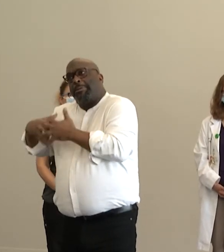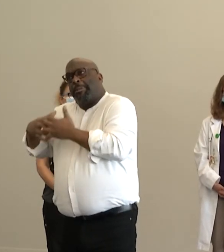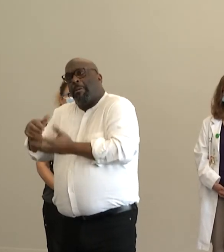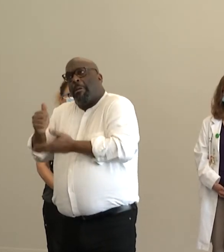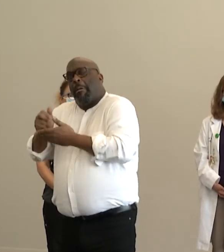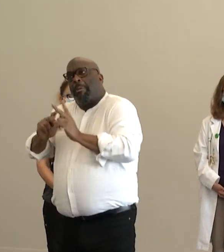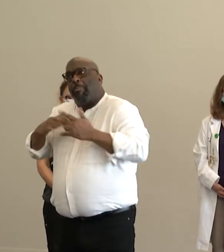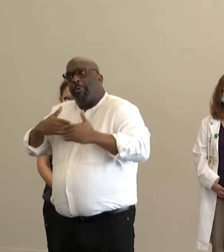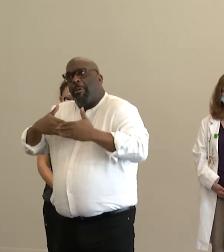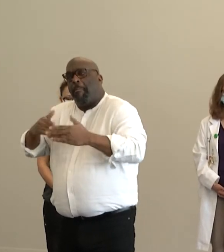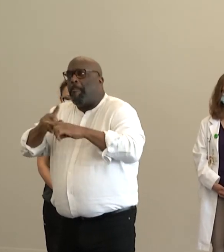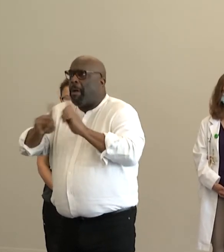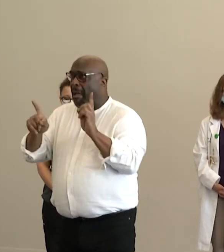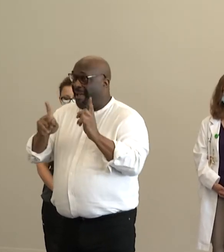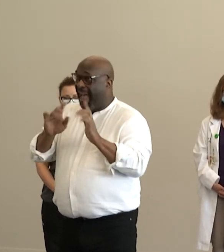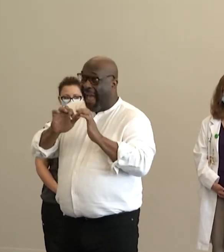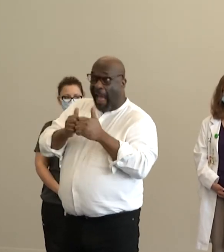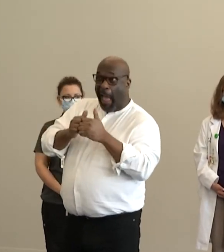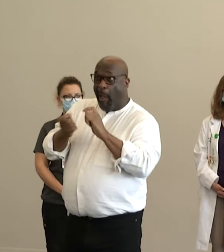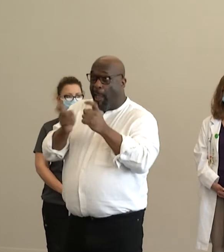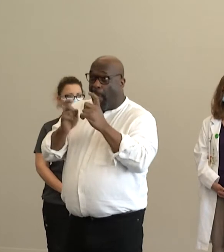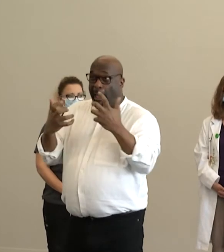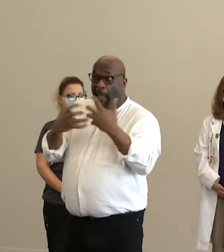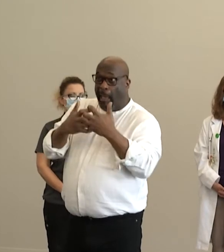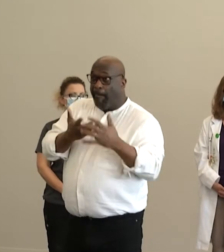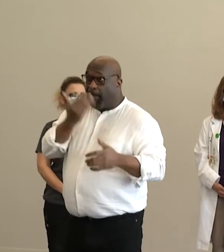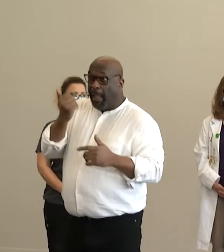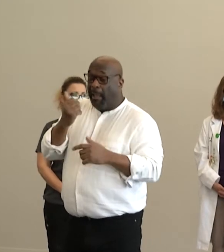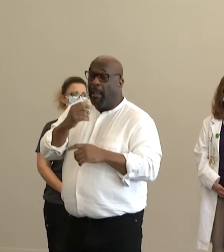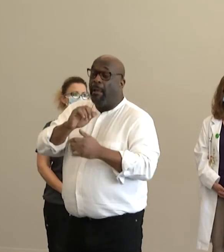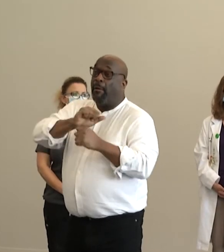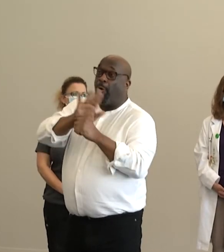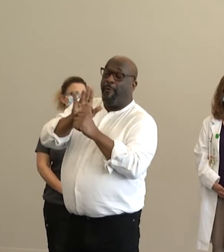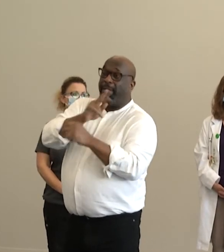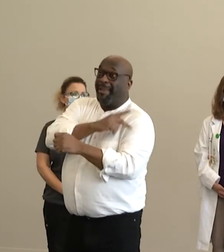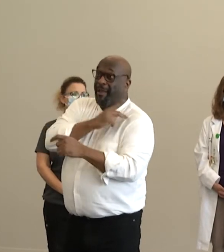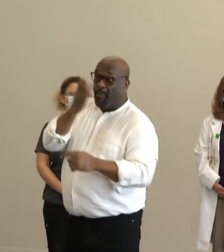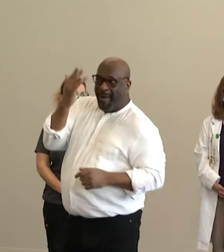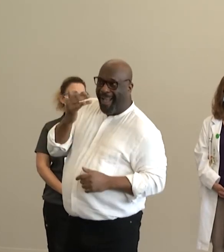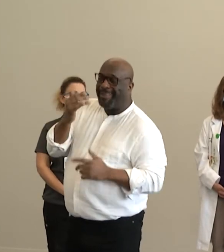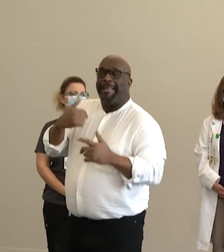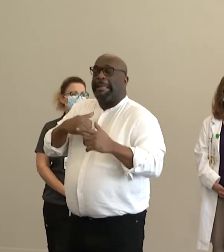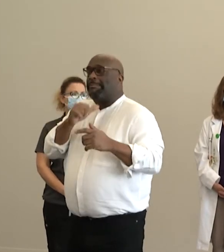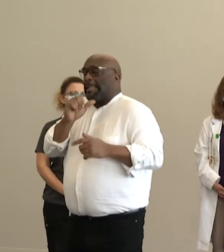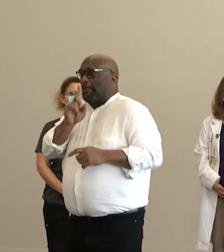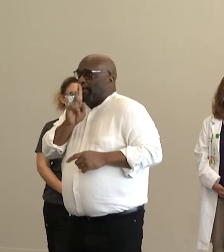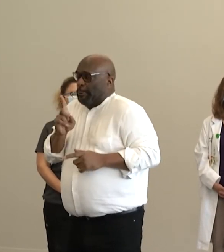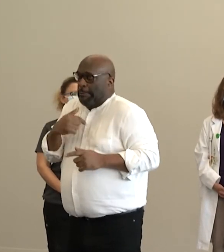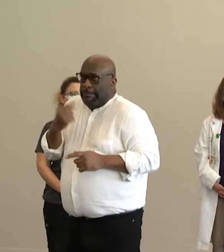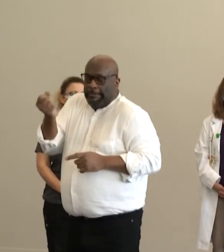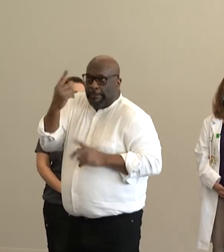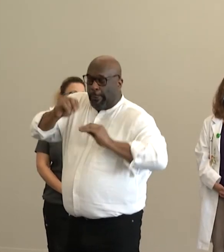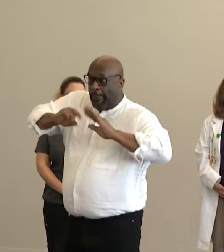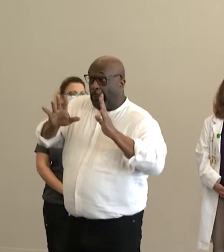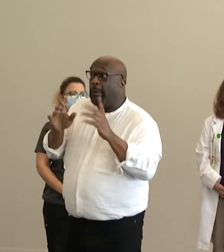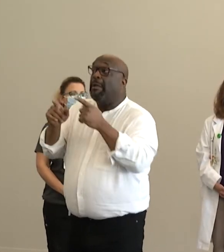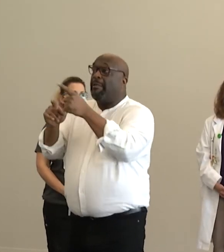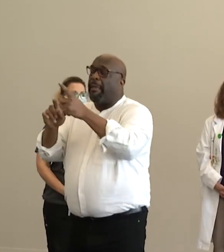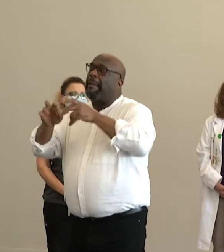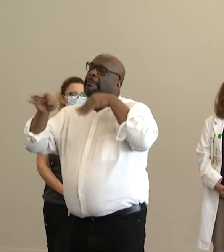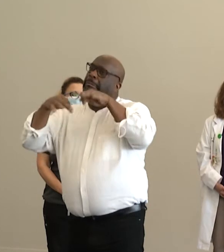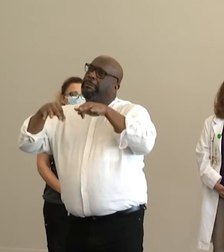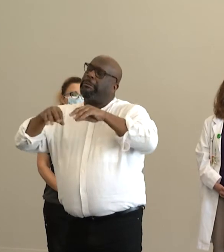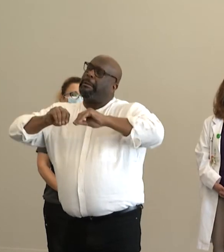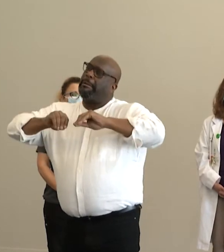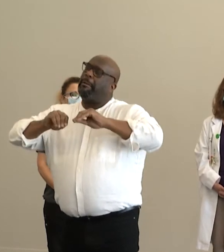and what makes it more optimized for COVID patients has been very plainly explained to me, and